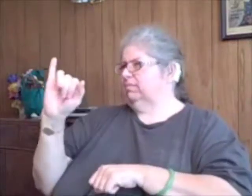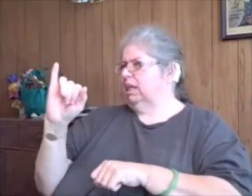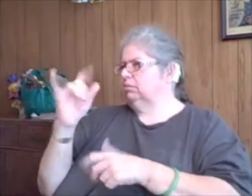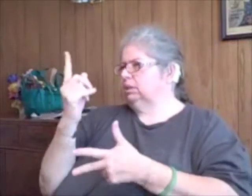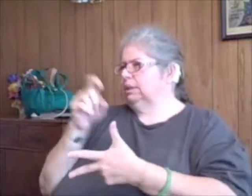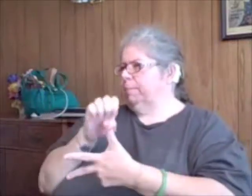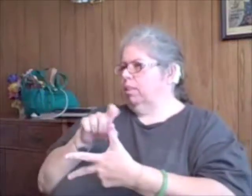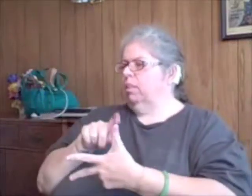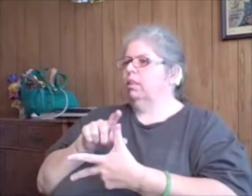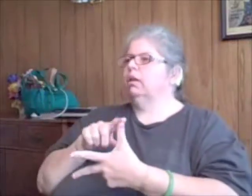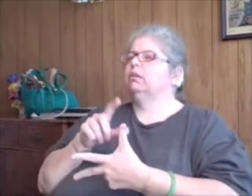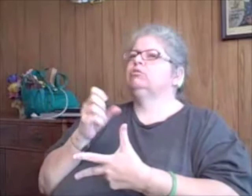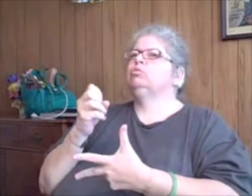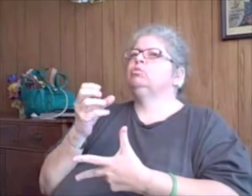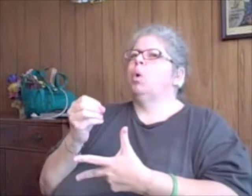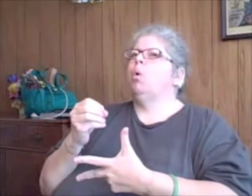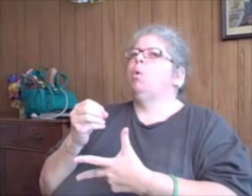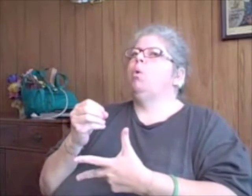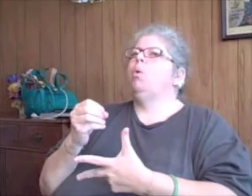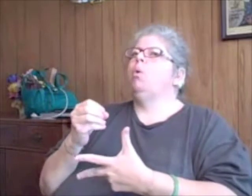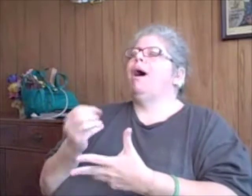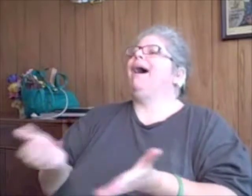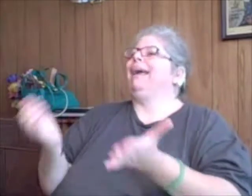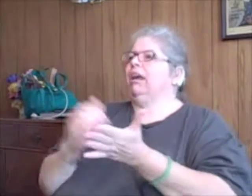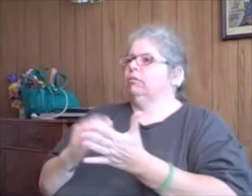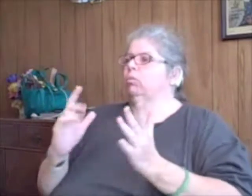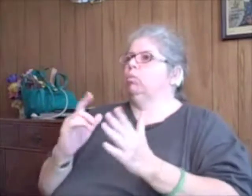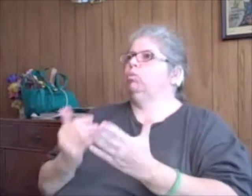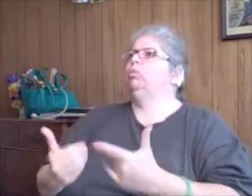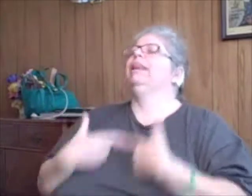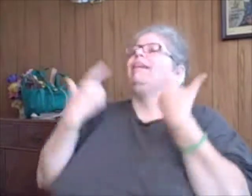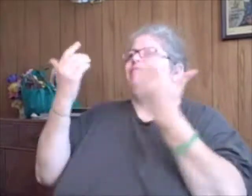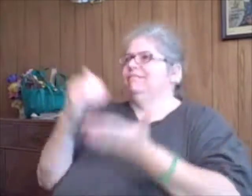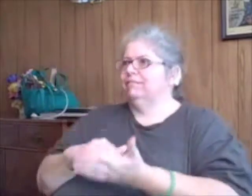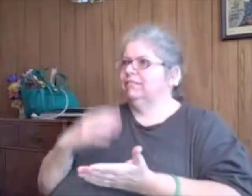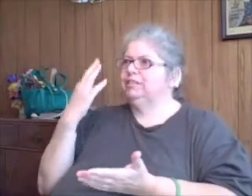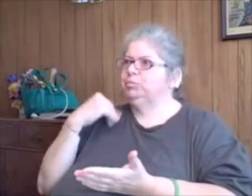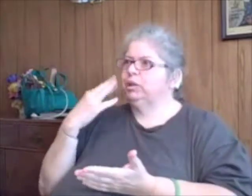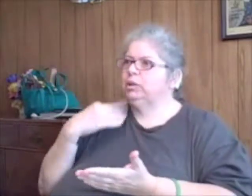flooding back to me. And I relive it again and again and again and again.